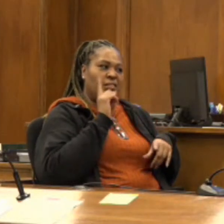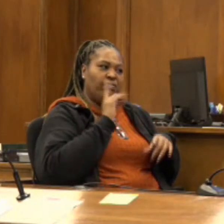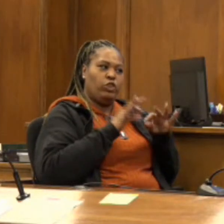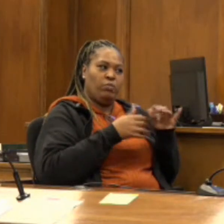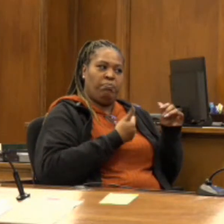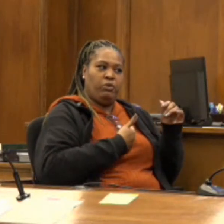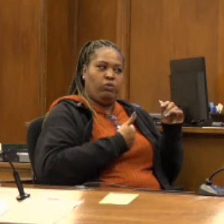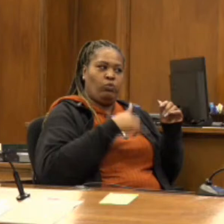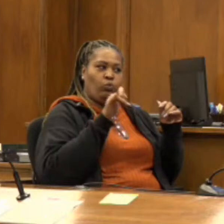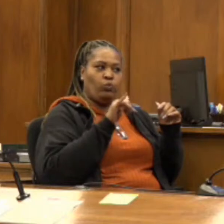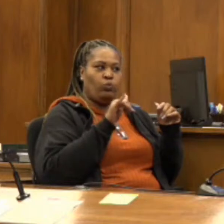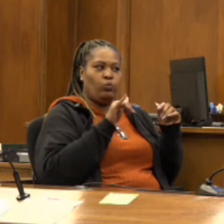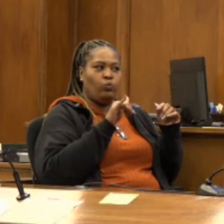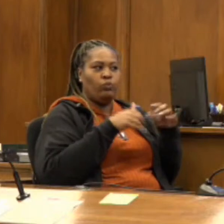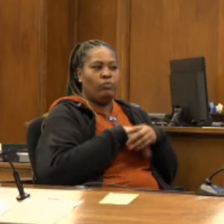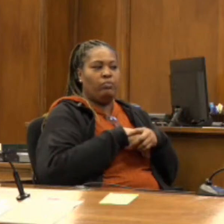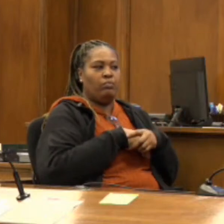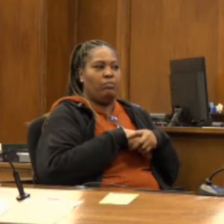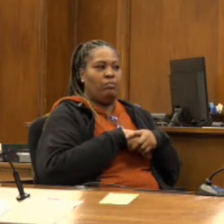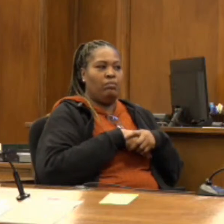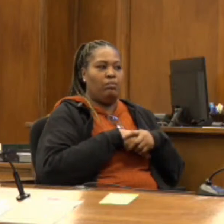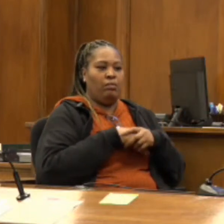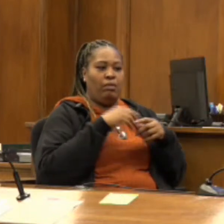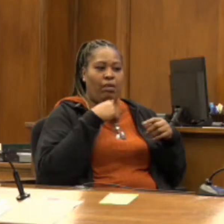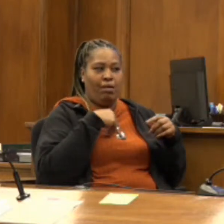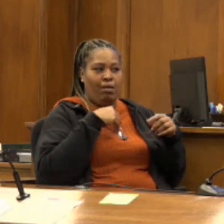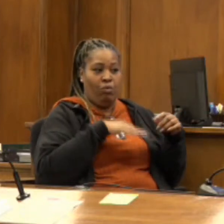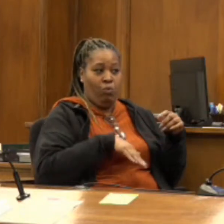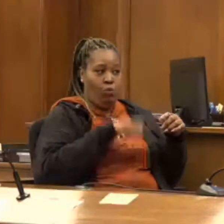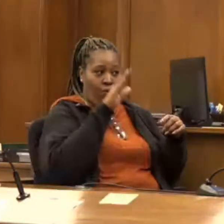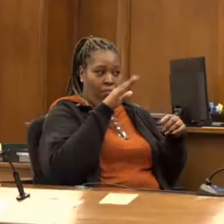Okay, I'm still in training as a deaf interpreter.